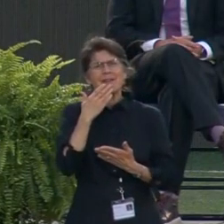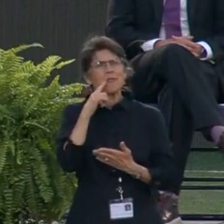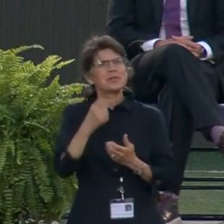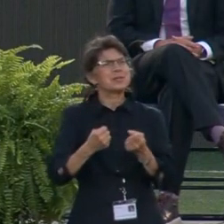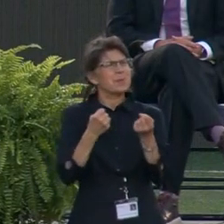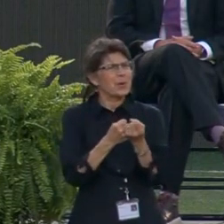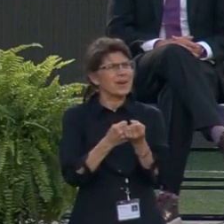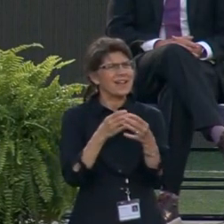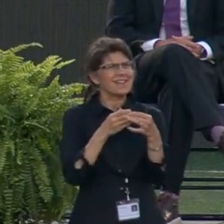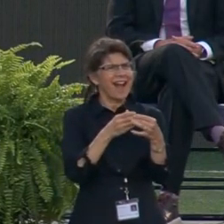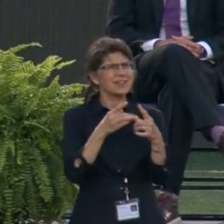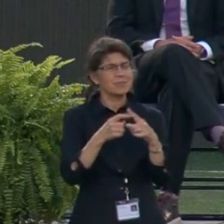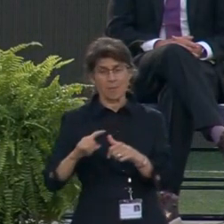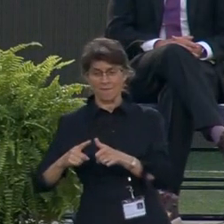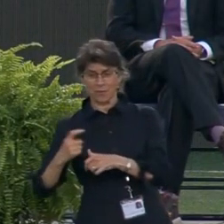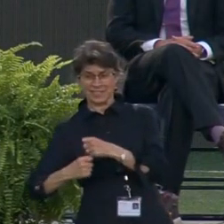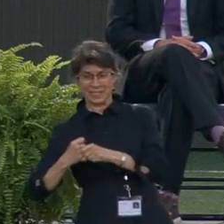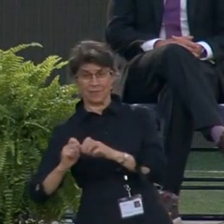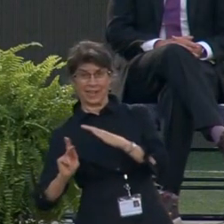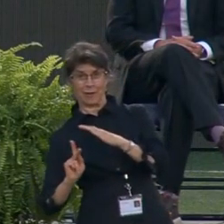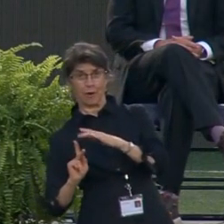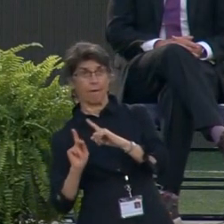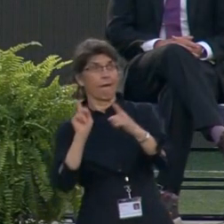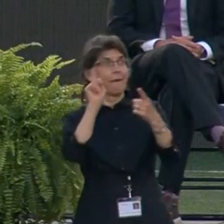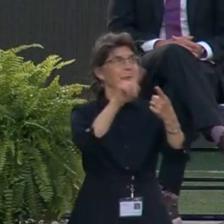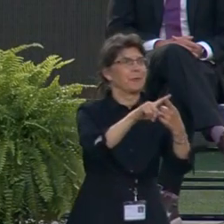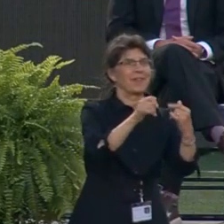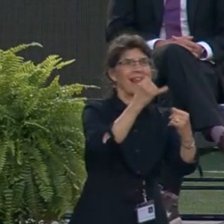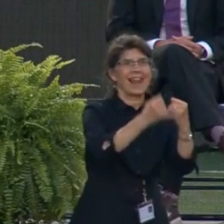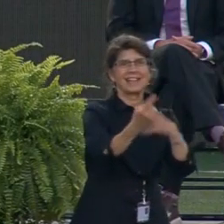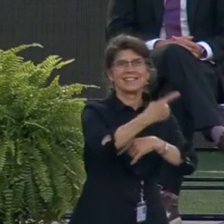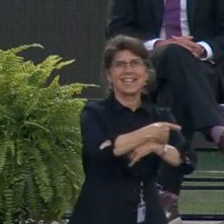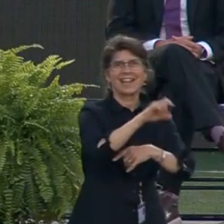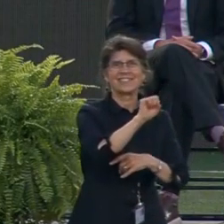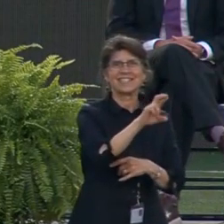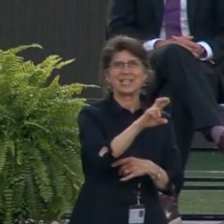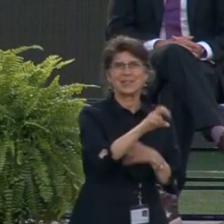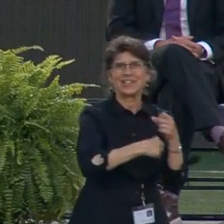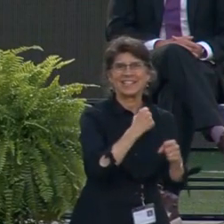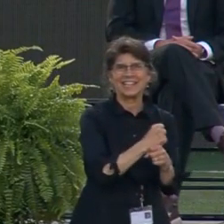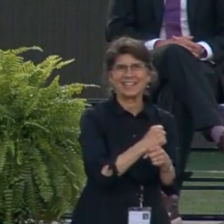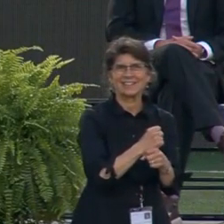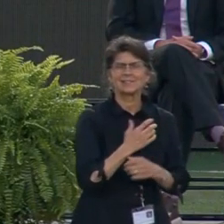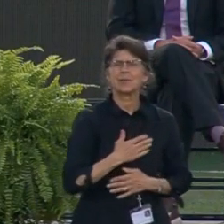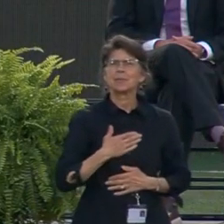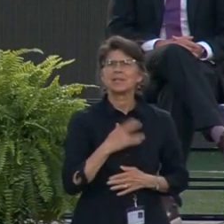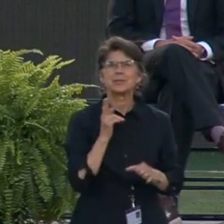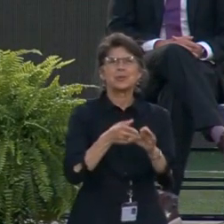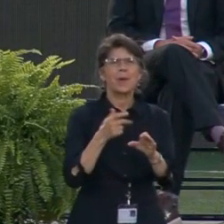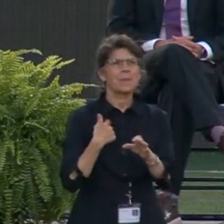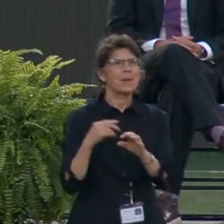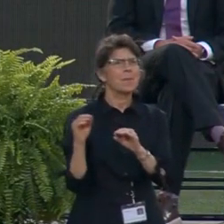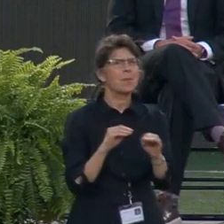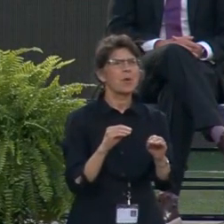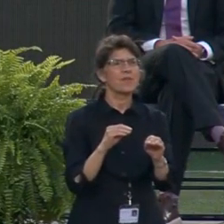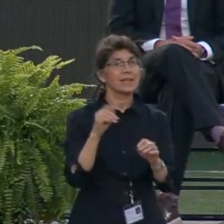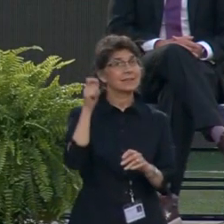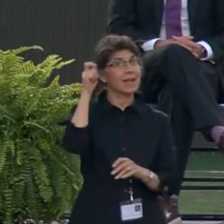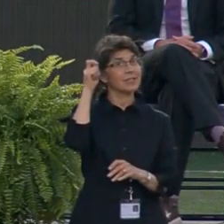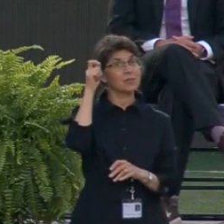through everything from the first day of kindergarten to the last day of senior year. So please join me for moving the tassel from the right side to the